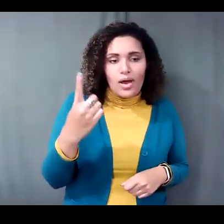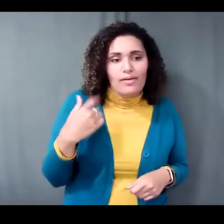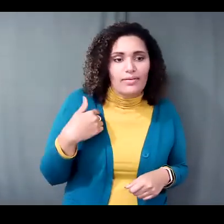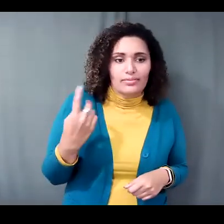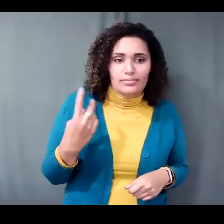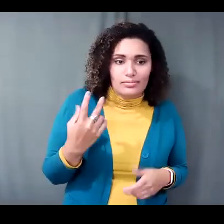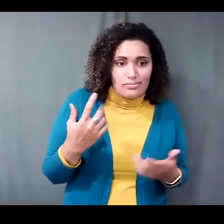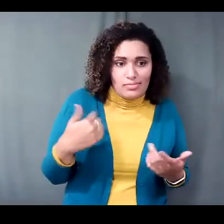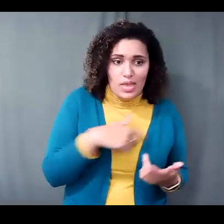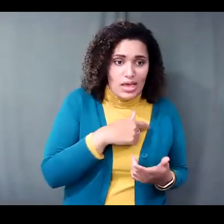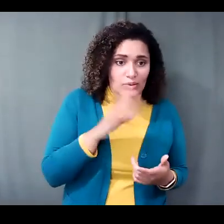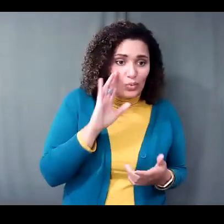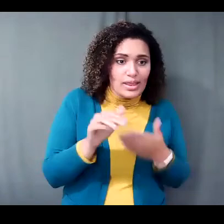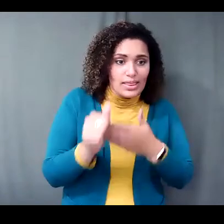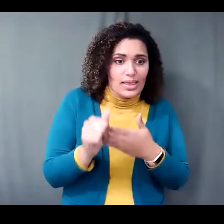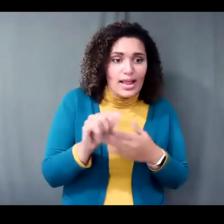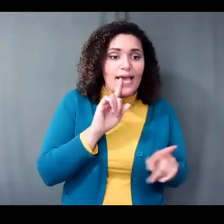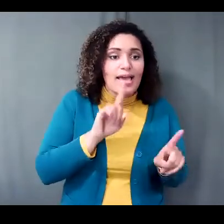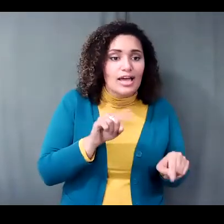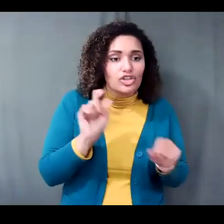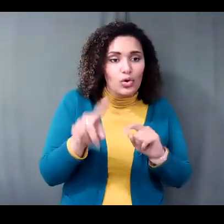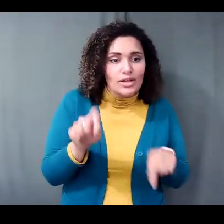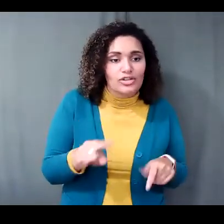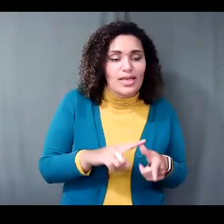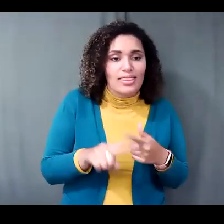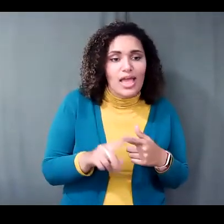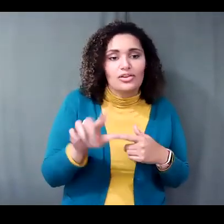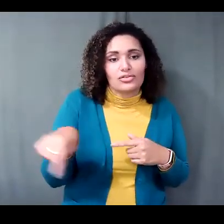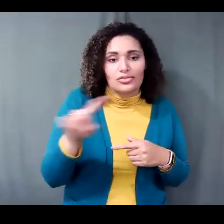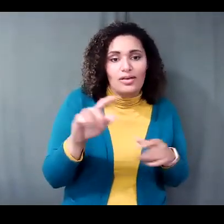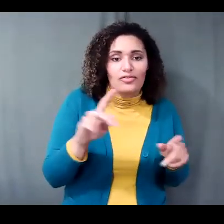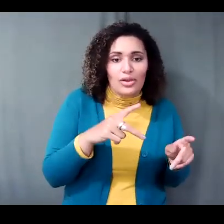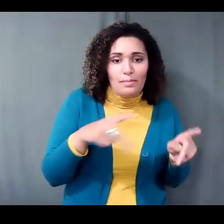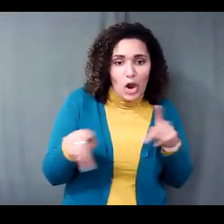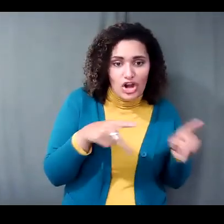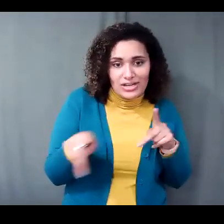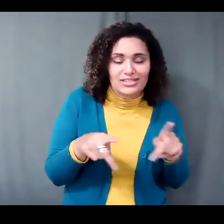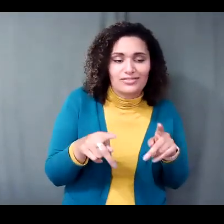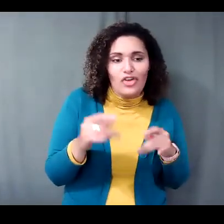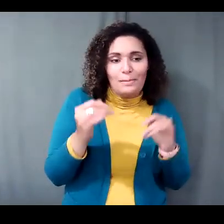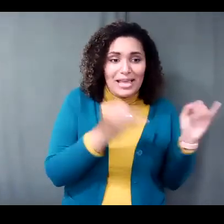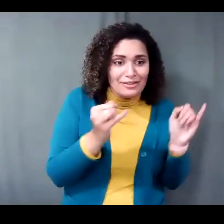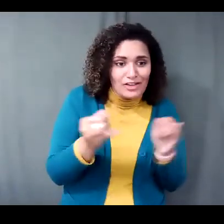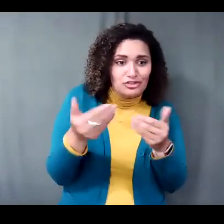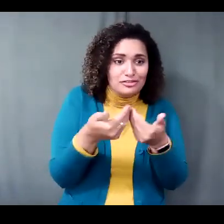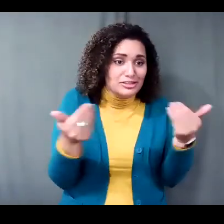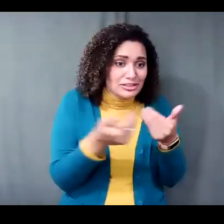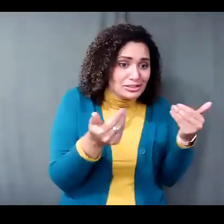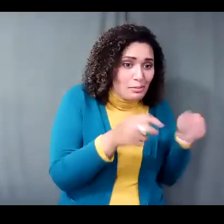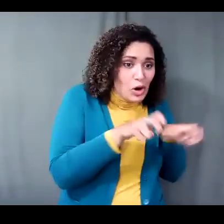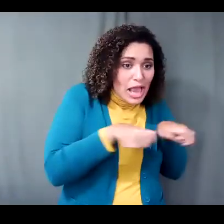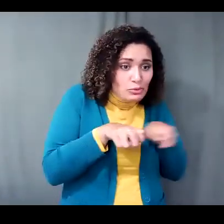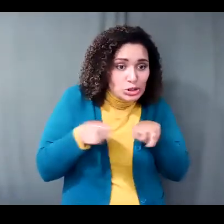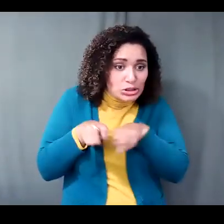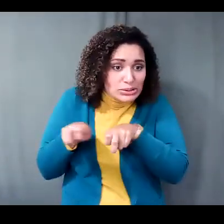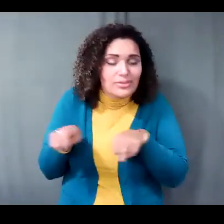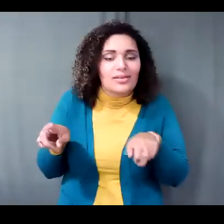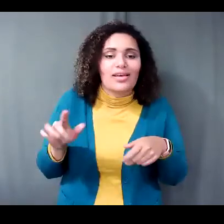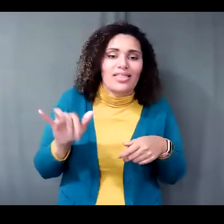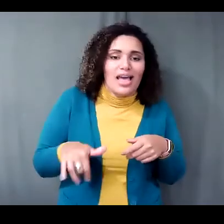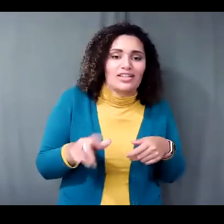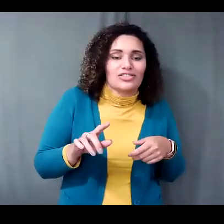Even if you guys have lots of blankets, they have to have their fingers out and they freeze. So that's the plan for the second Saturdays through the winter. And, we'll